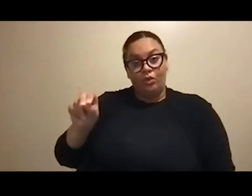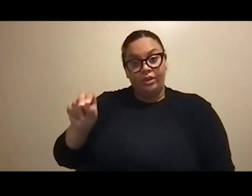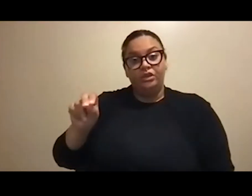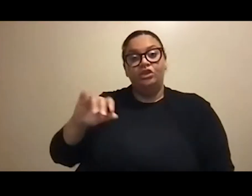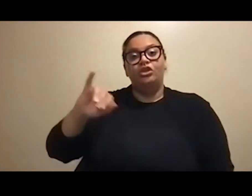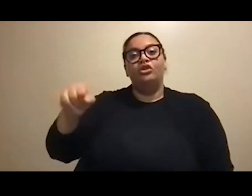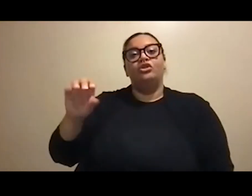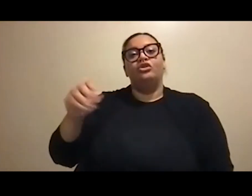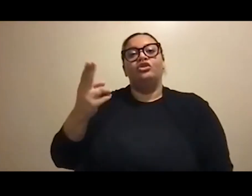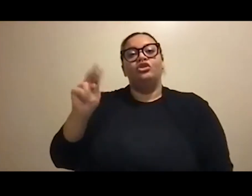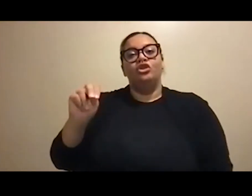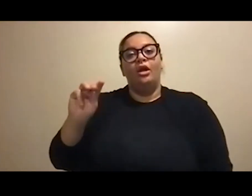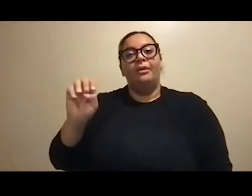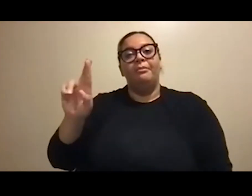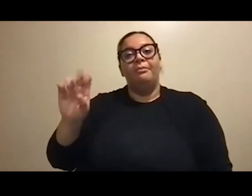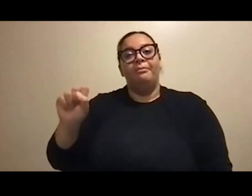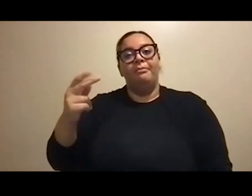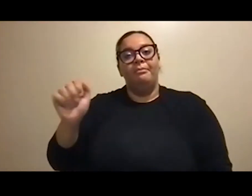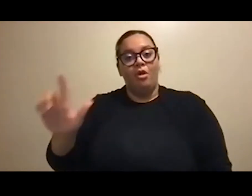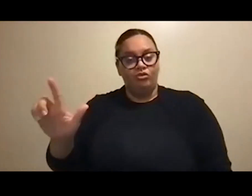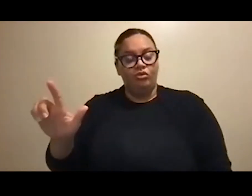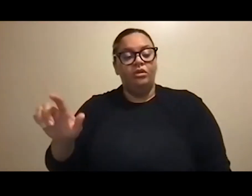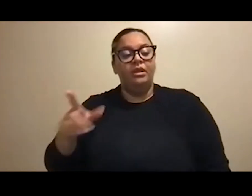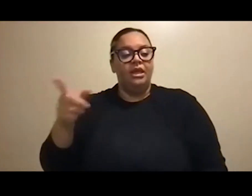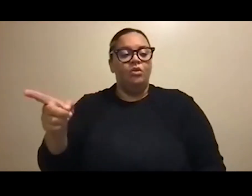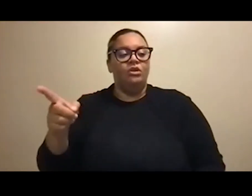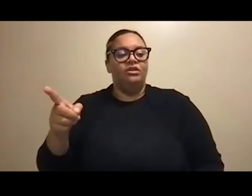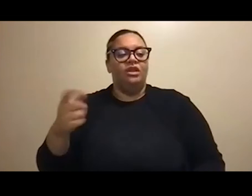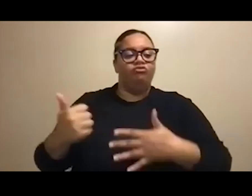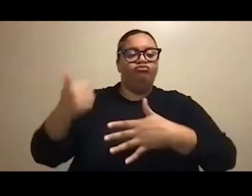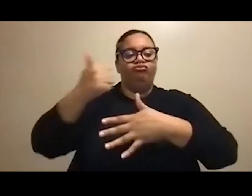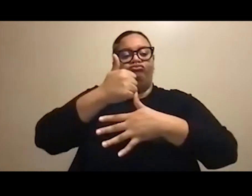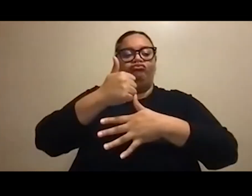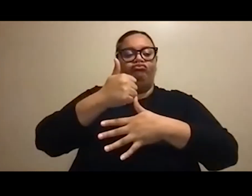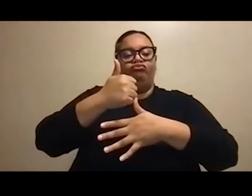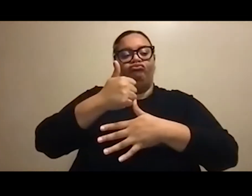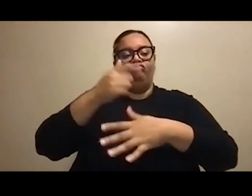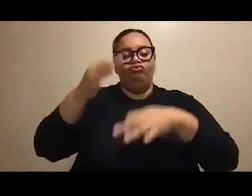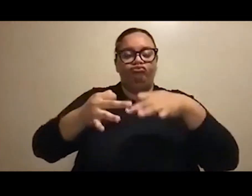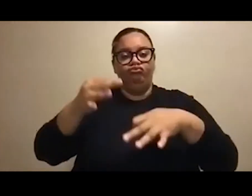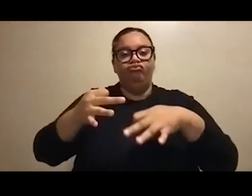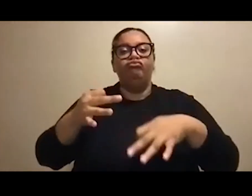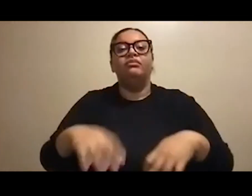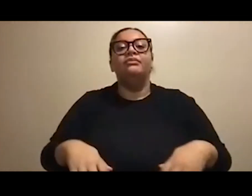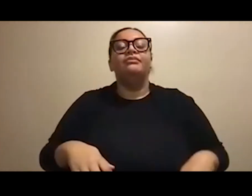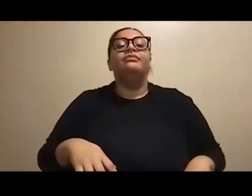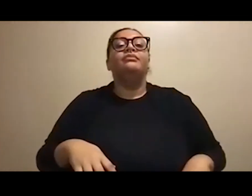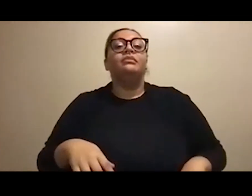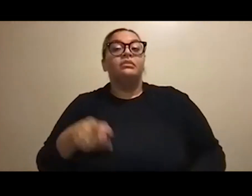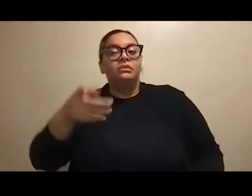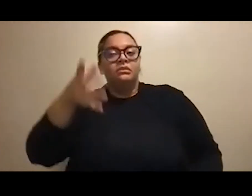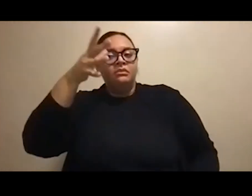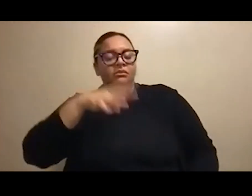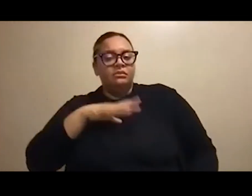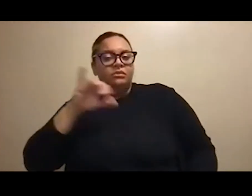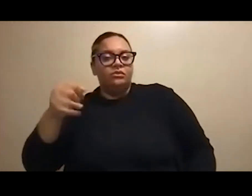was Chief Justice of the United States, there was a case called Barron versus Baltimore. John Barron was a shipper, a very,